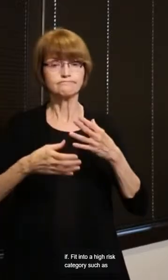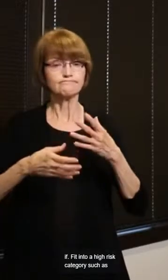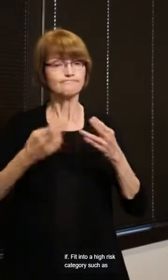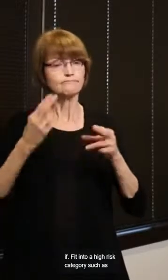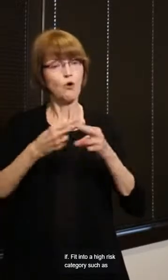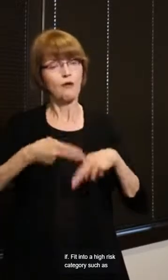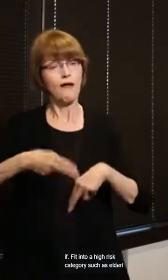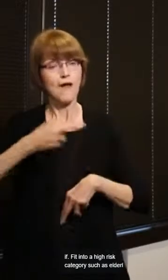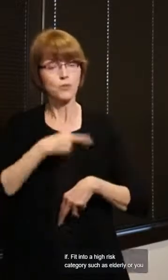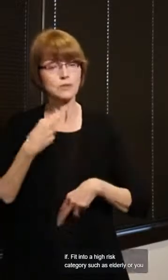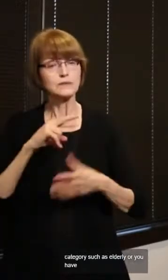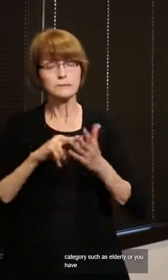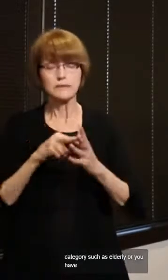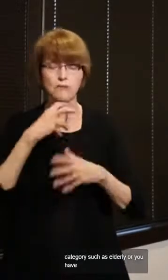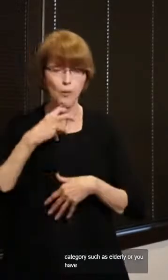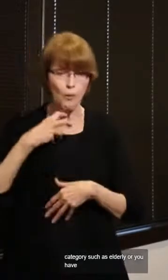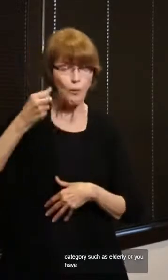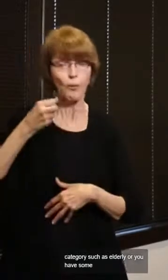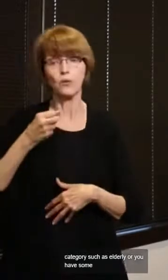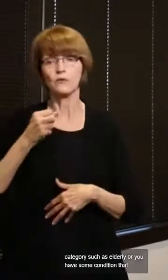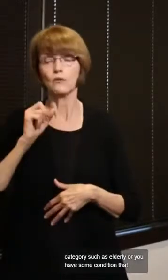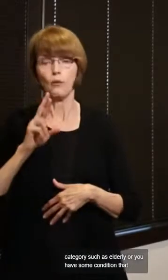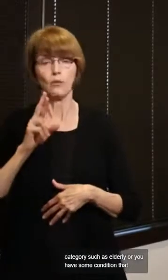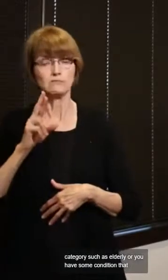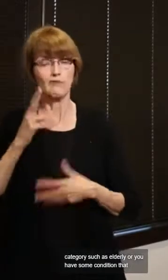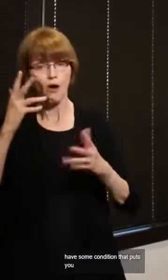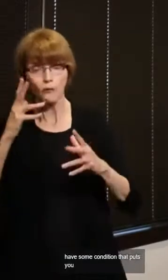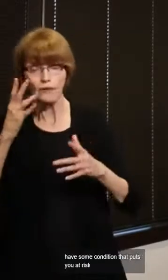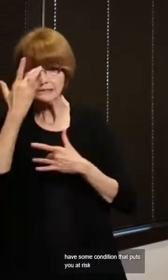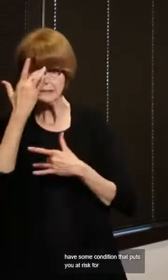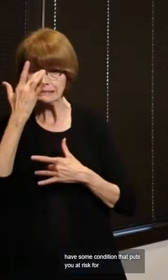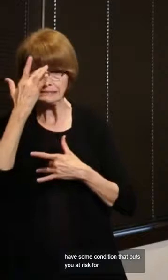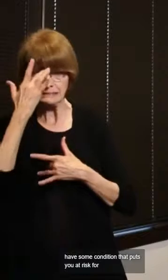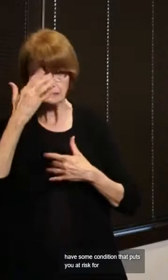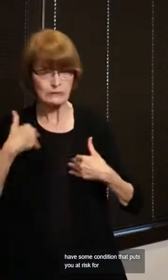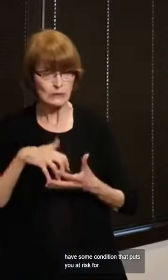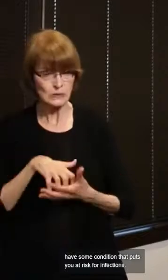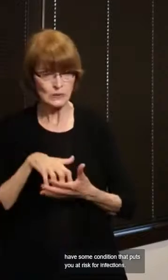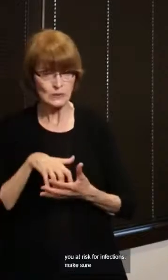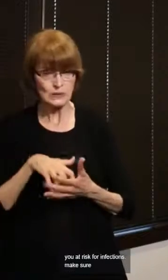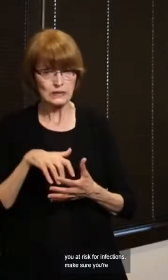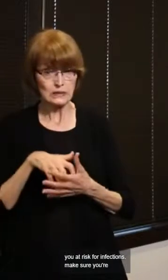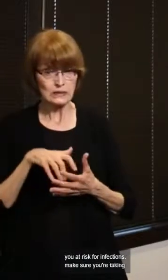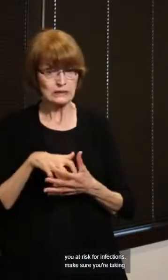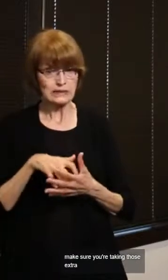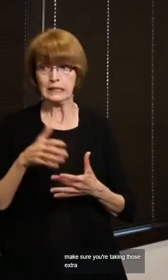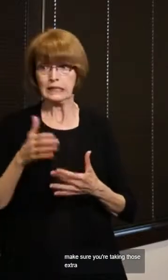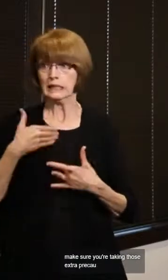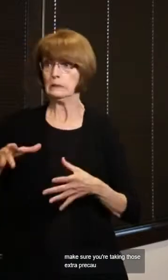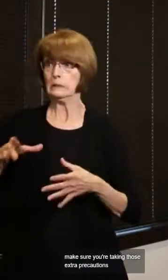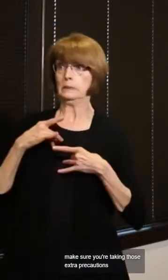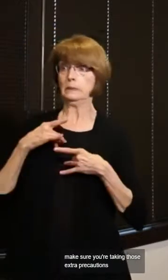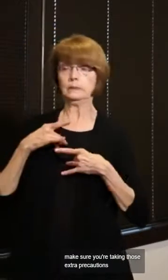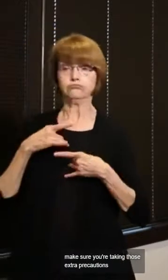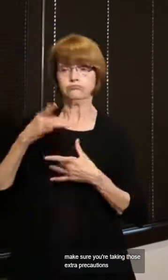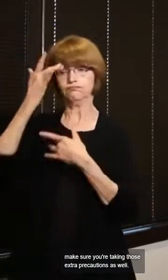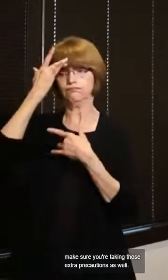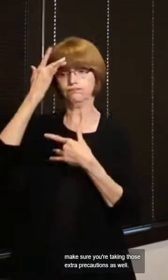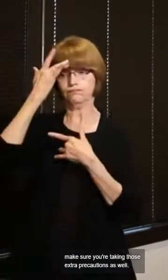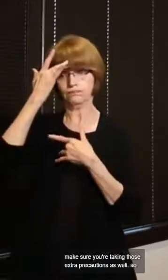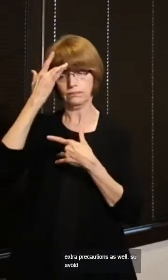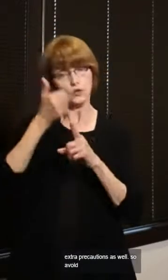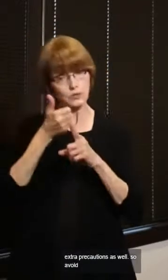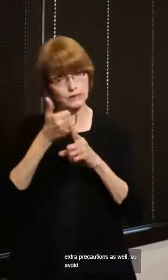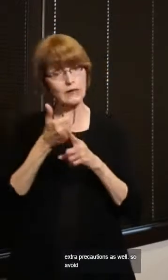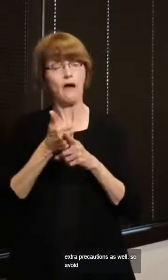elderly, or you have some condition that puts you at risk for infections, make sure you're taking those extra precautions as well. So